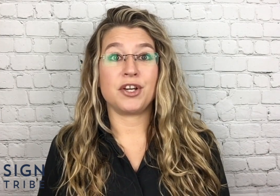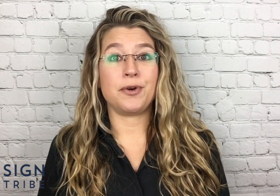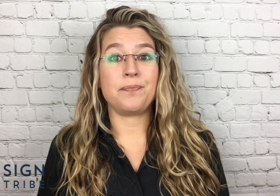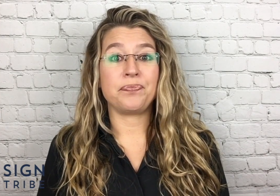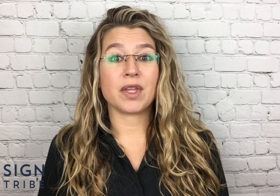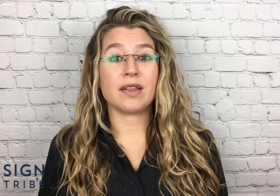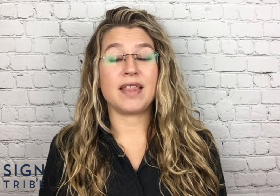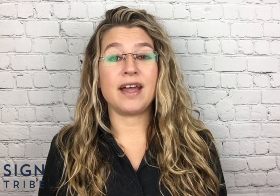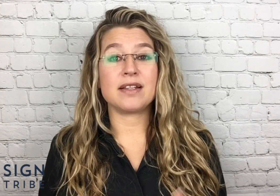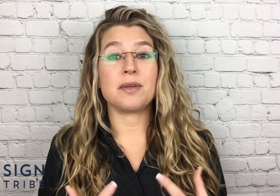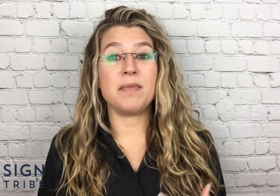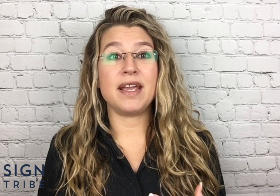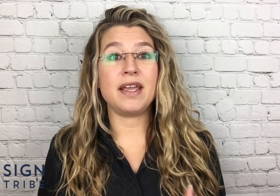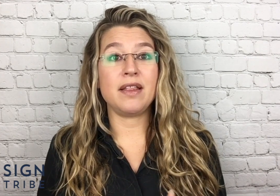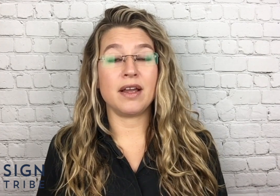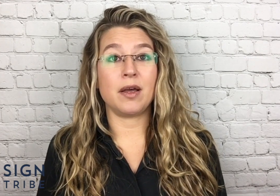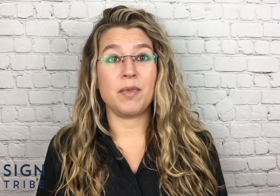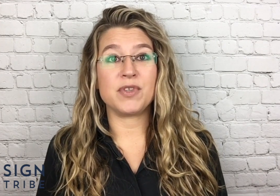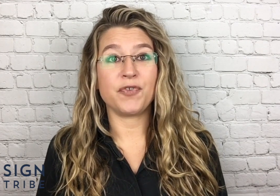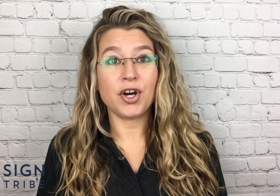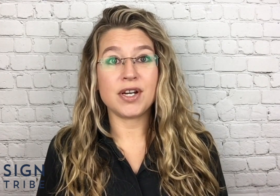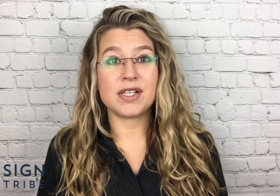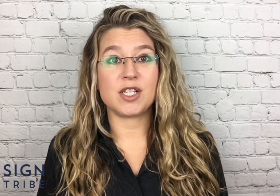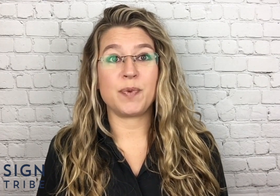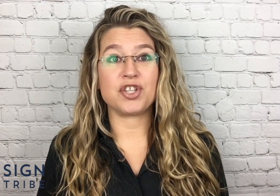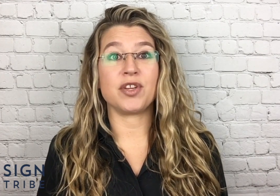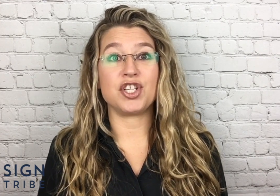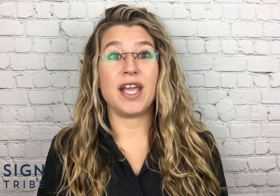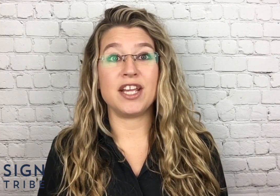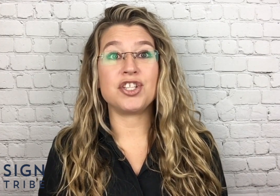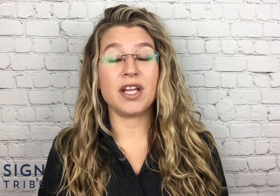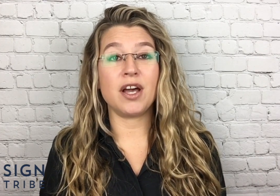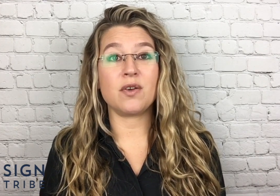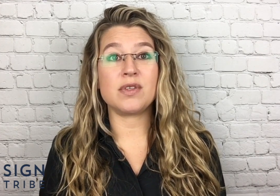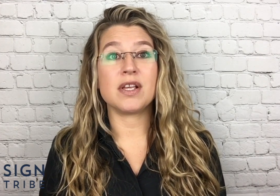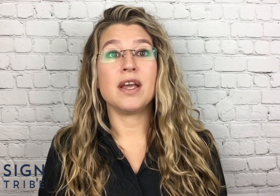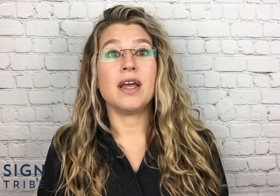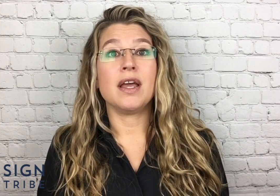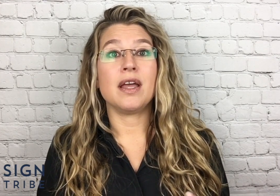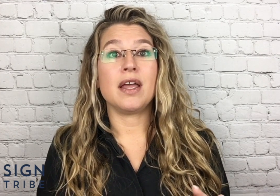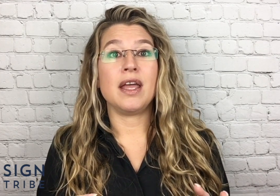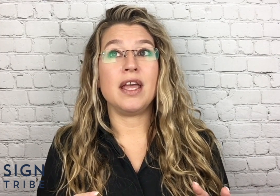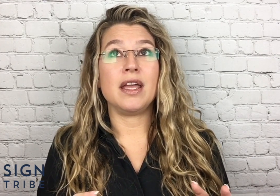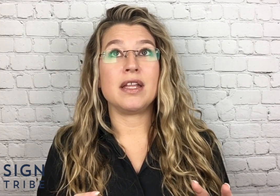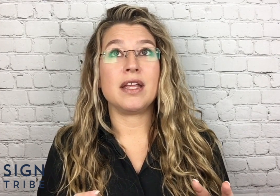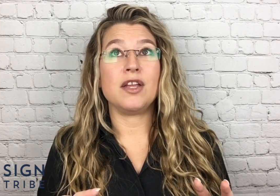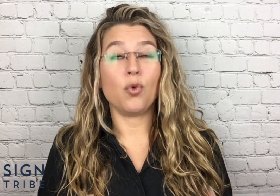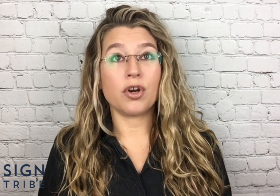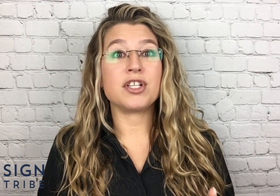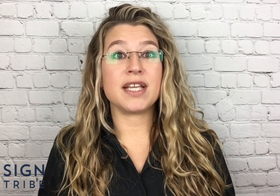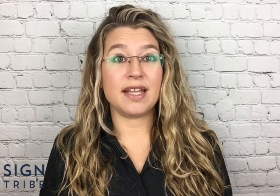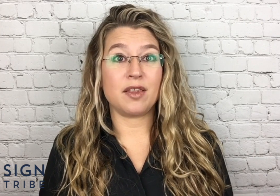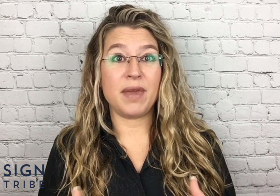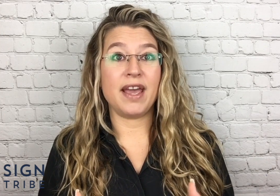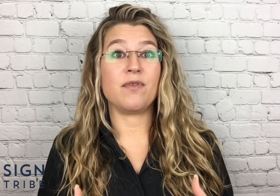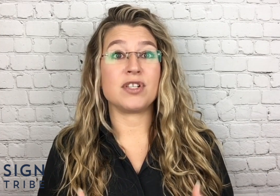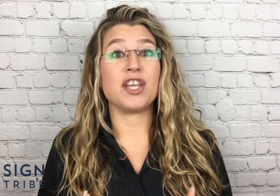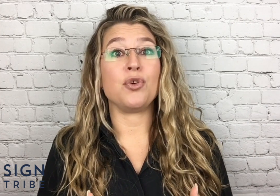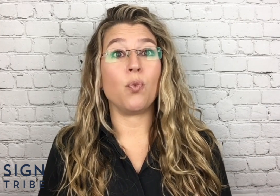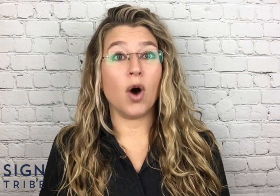So that, to me, as far as special education goes, in order to get the behaviors that you